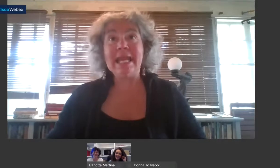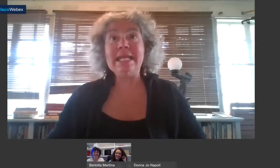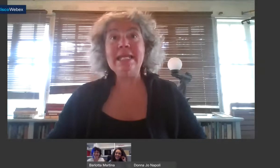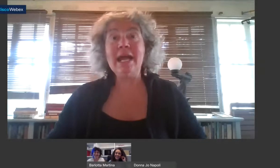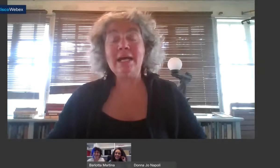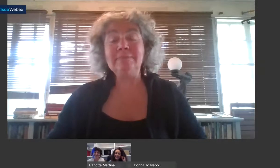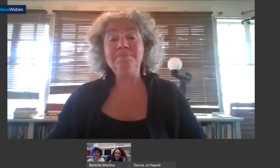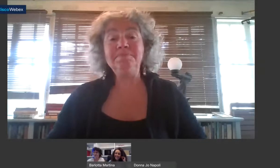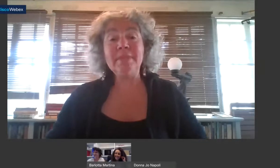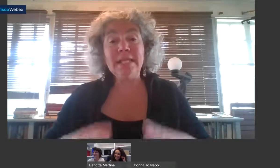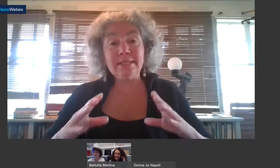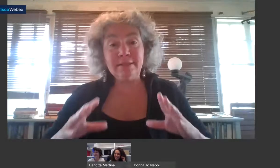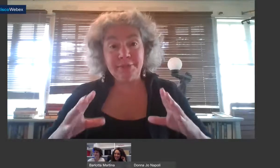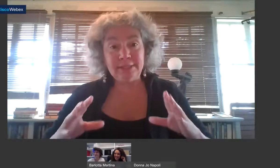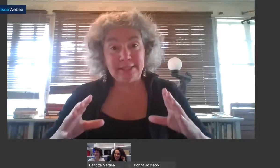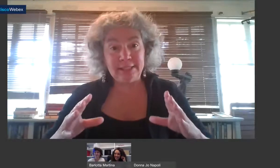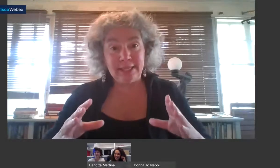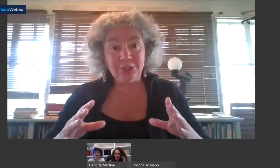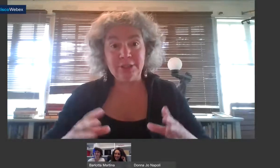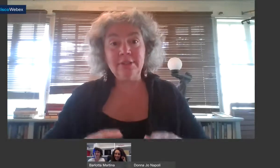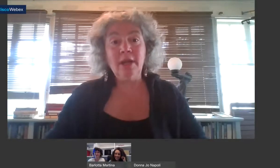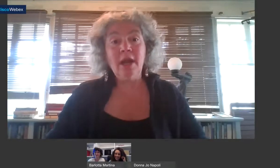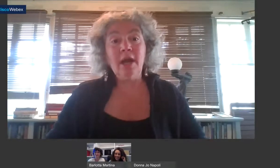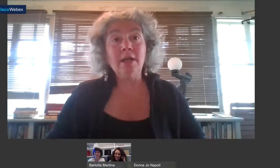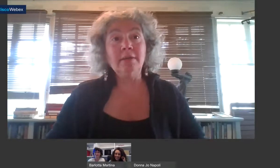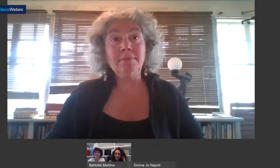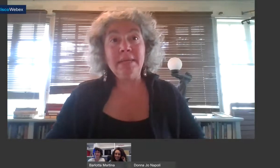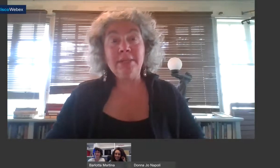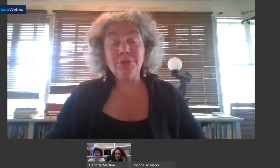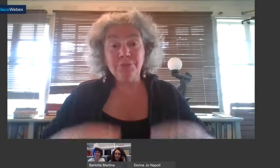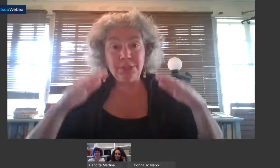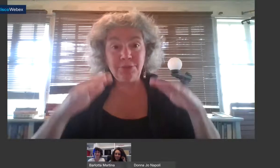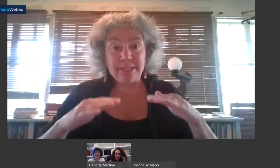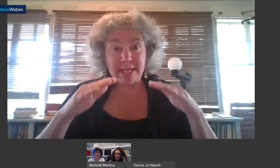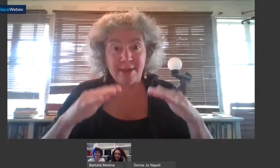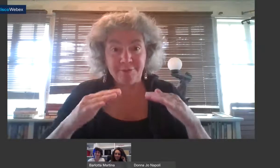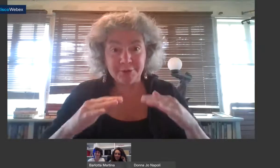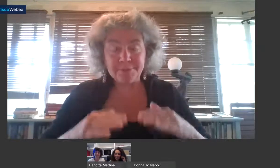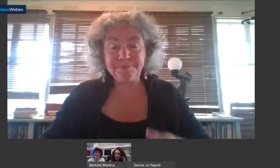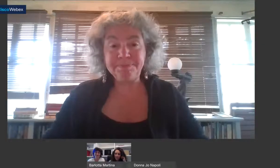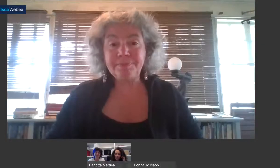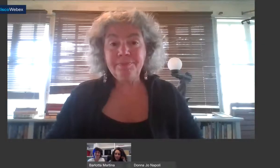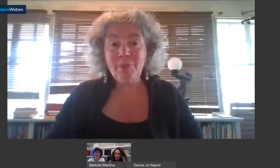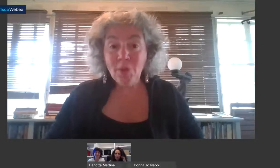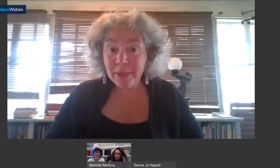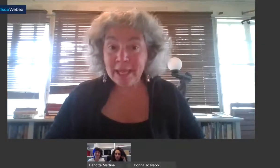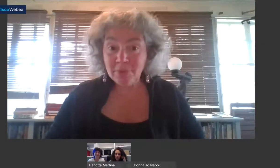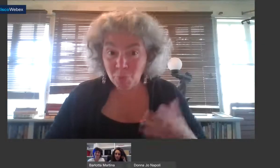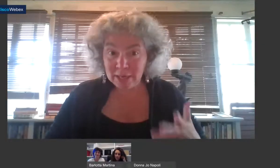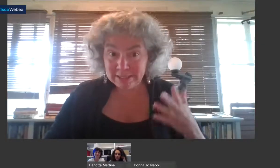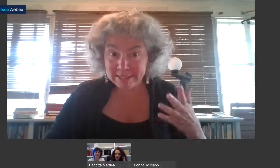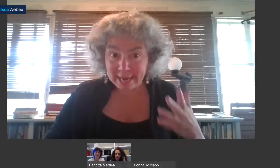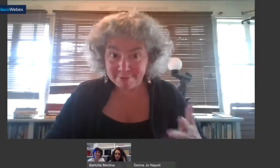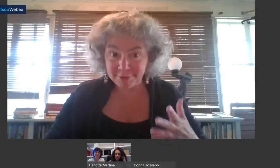say ease of articulation means reducing effort. Okay, what's effort?